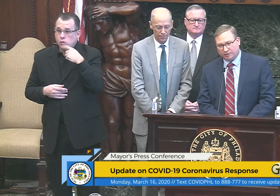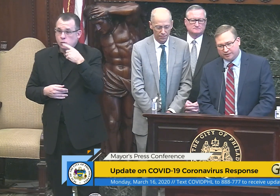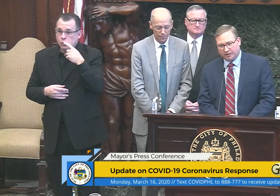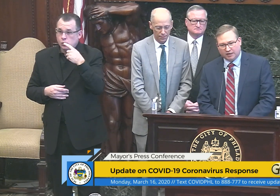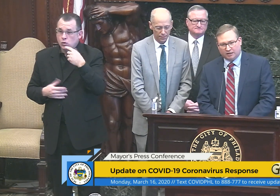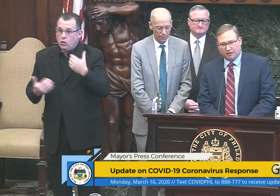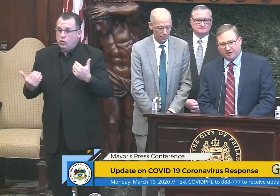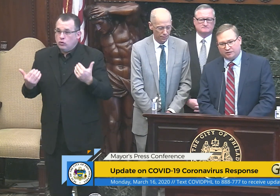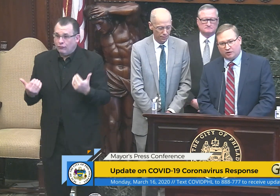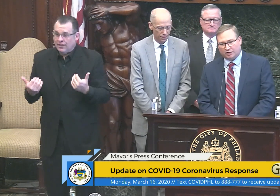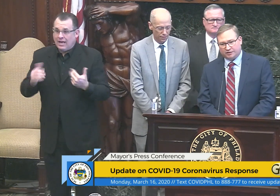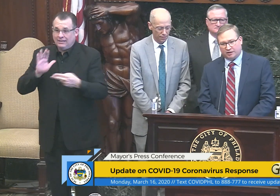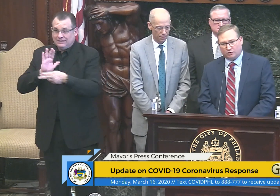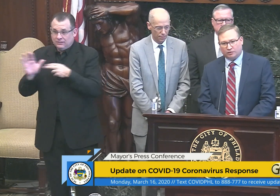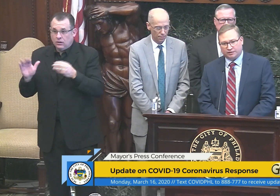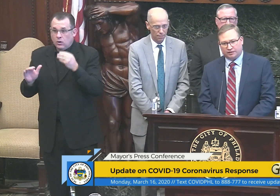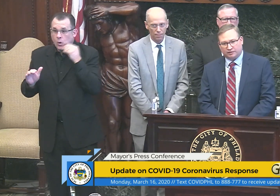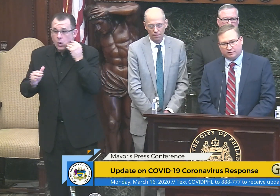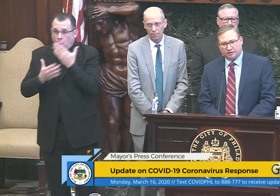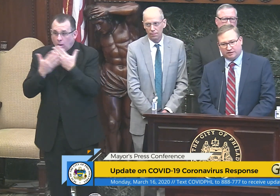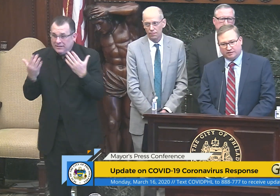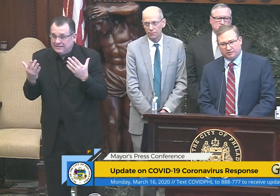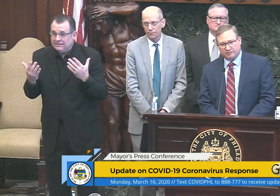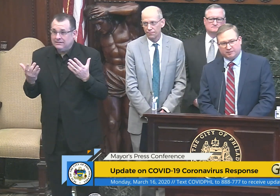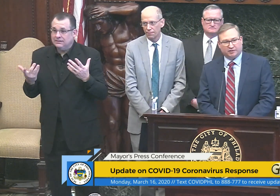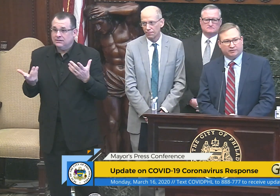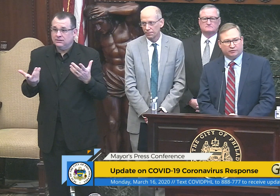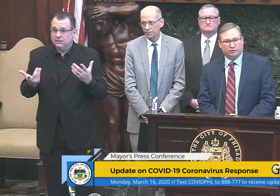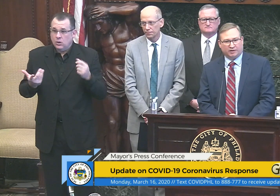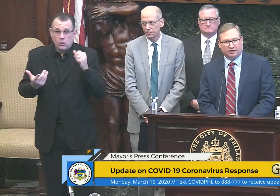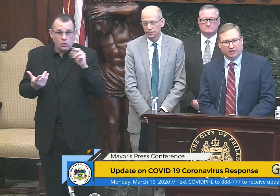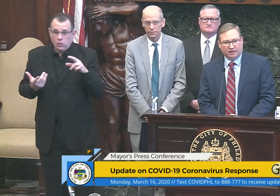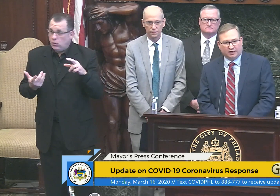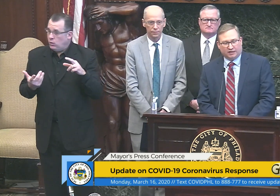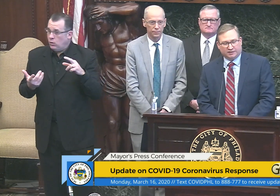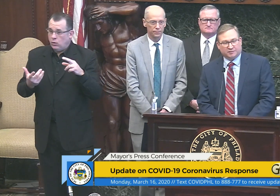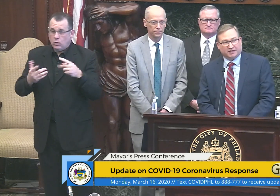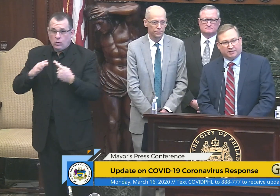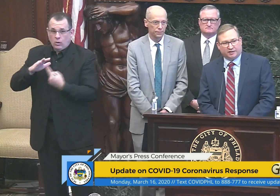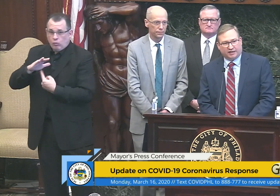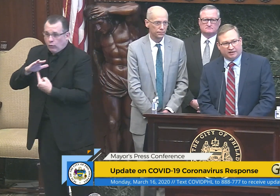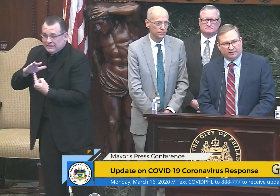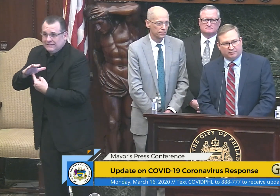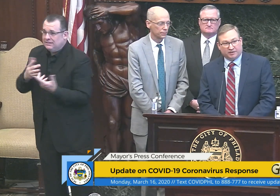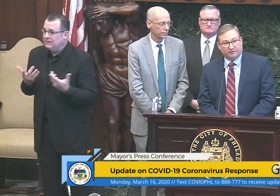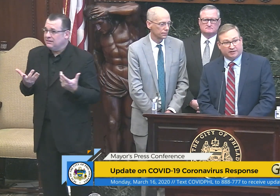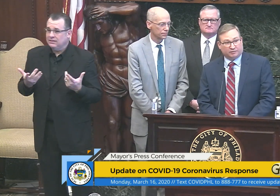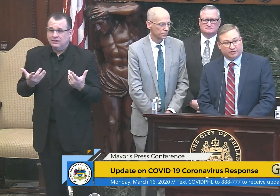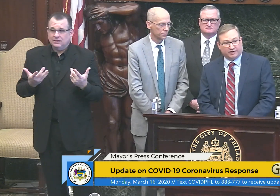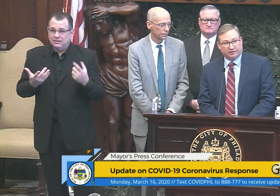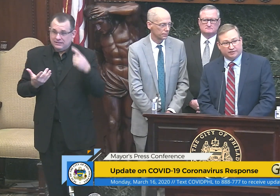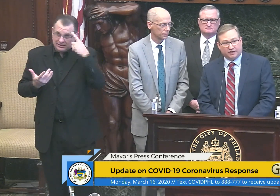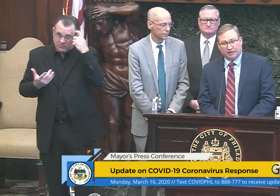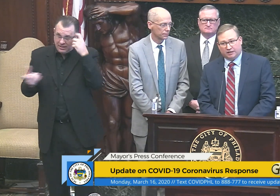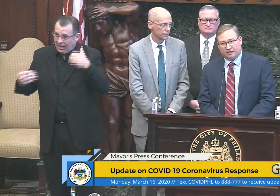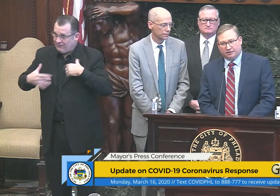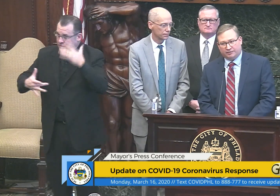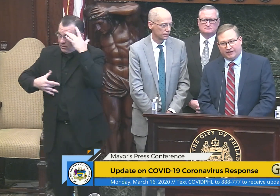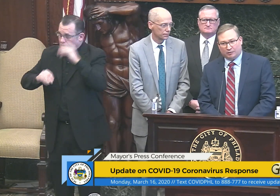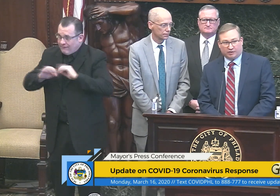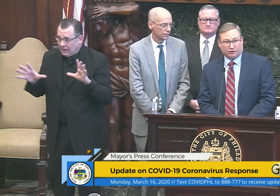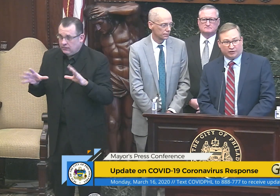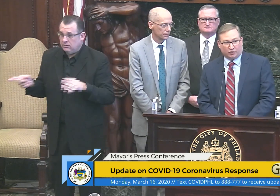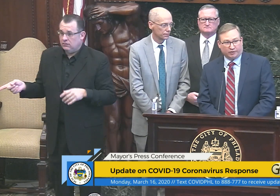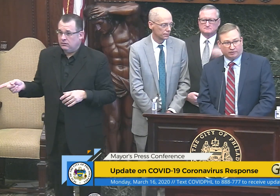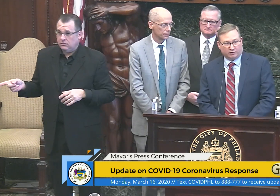identified as homeless, as well as a quarantine space for those who may suspect that they have been infected with the virus.